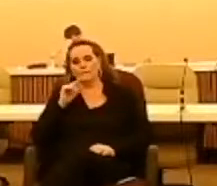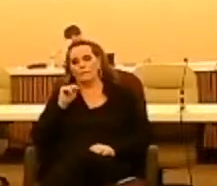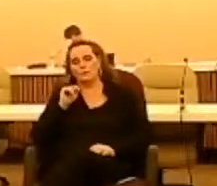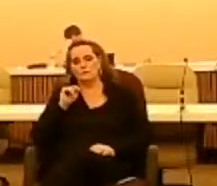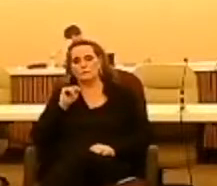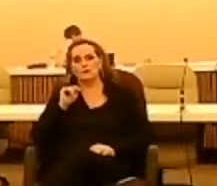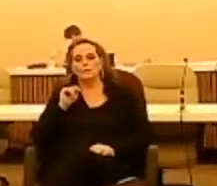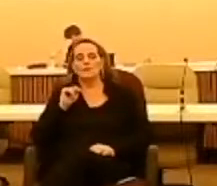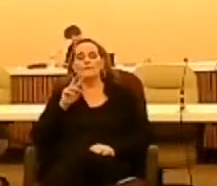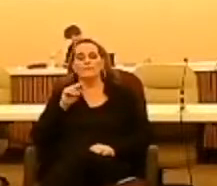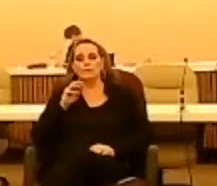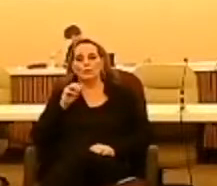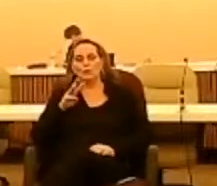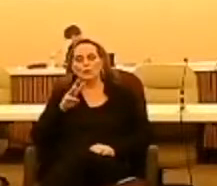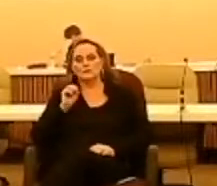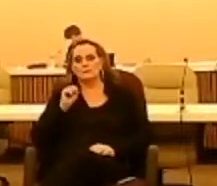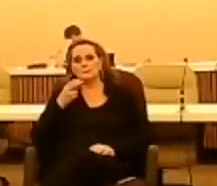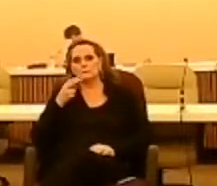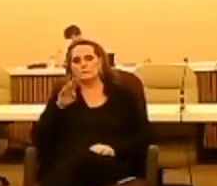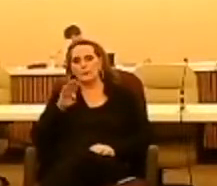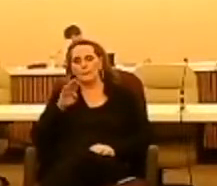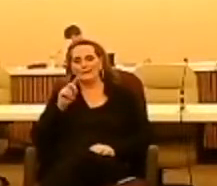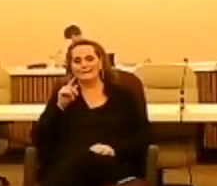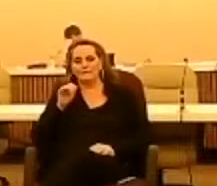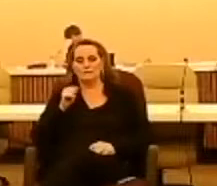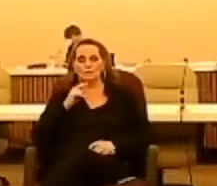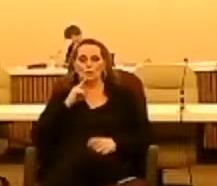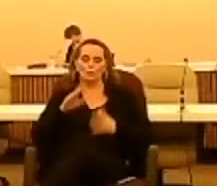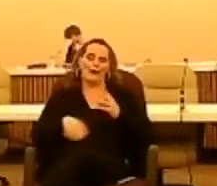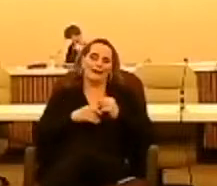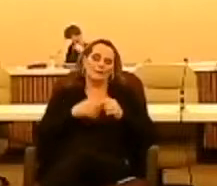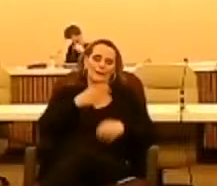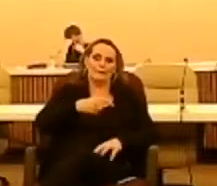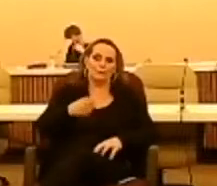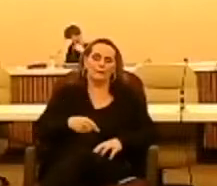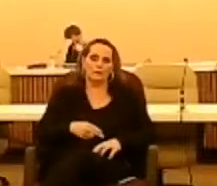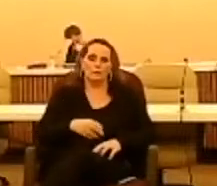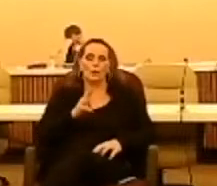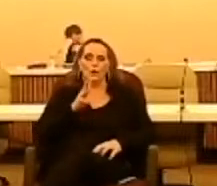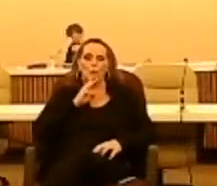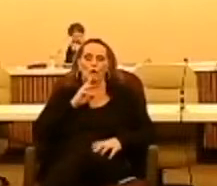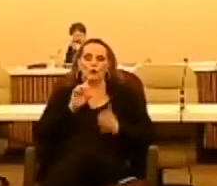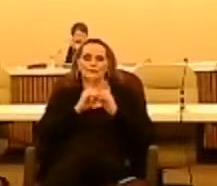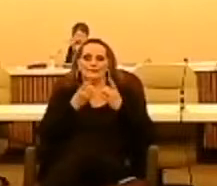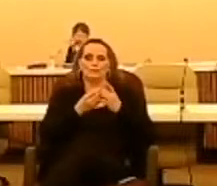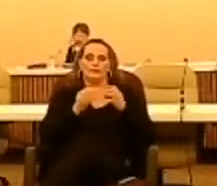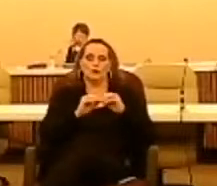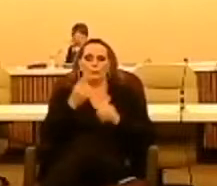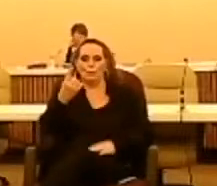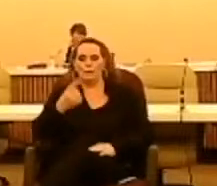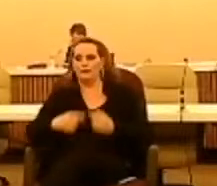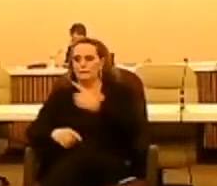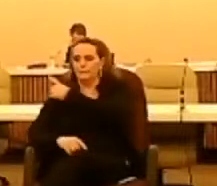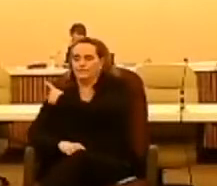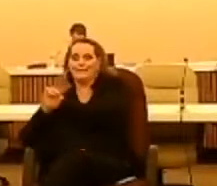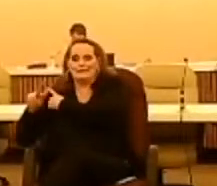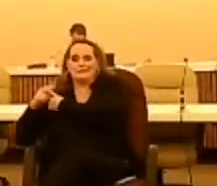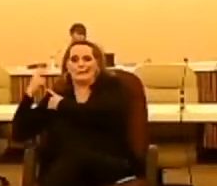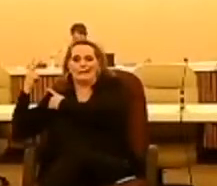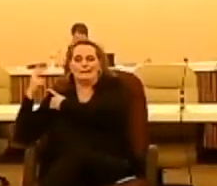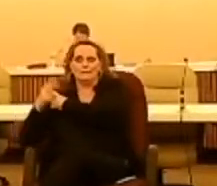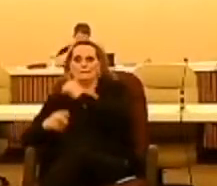subdivision to the Henrietta Water District Number 1. Second. Any further discussion?